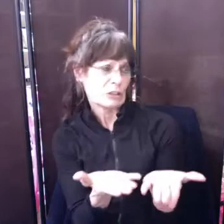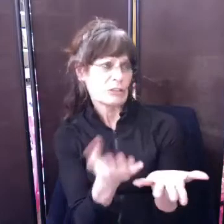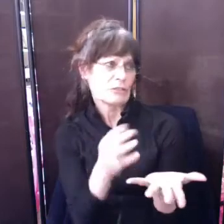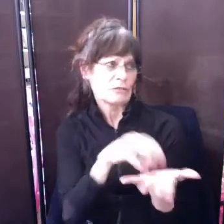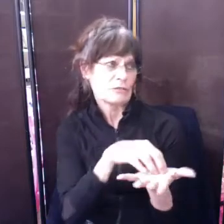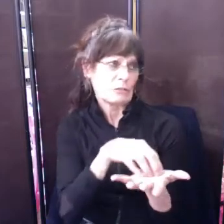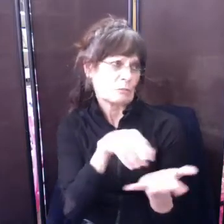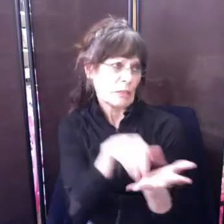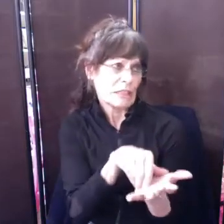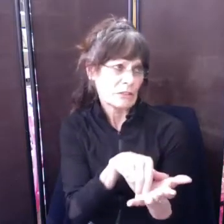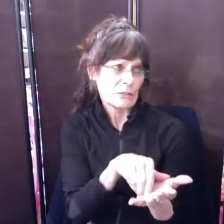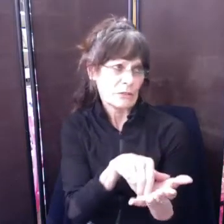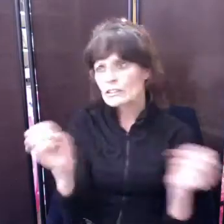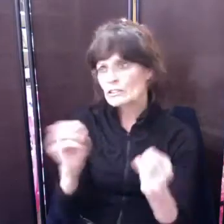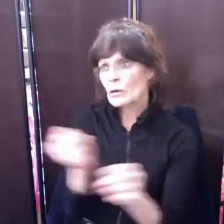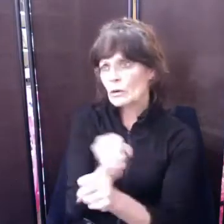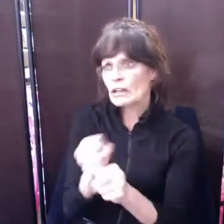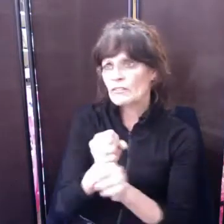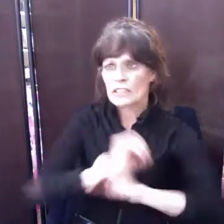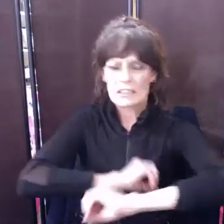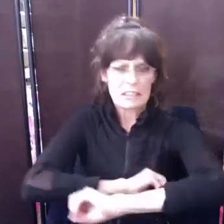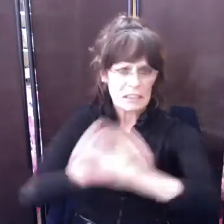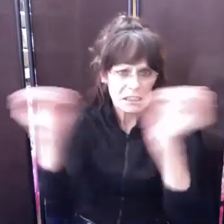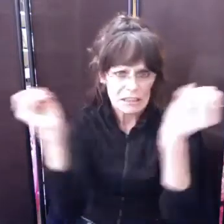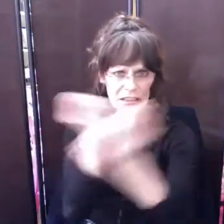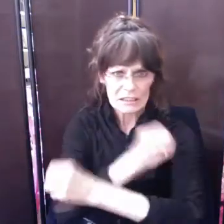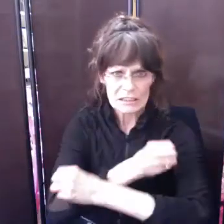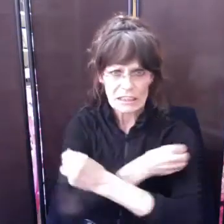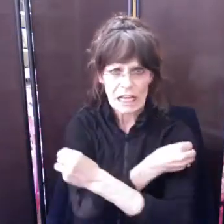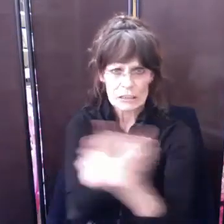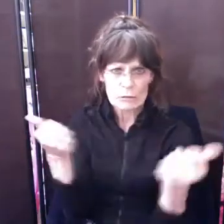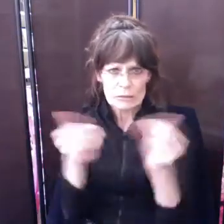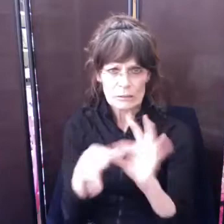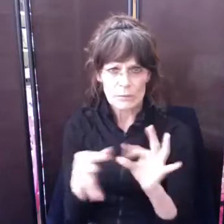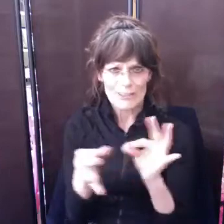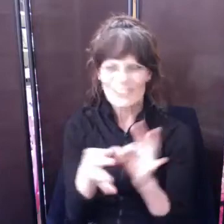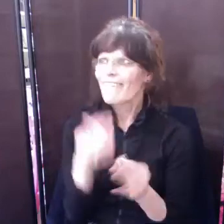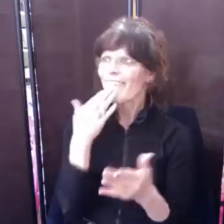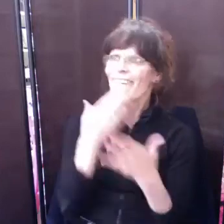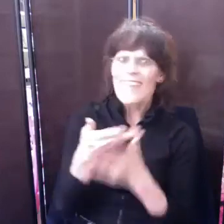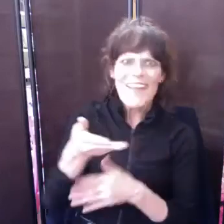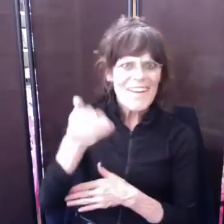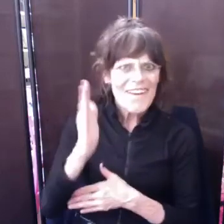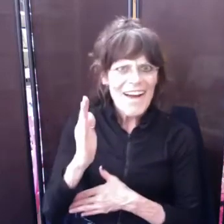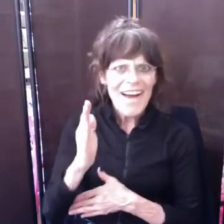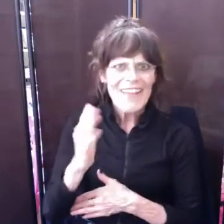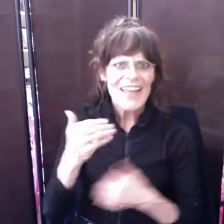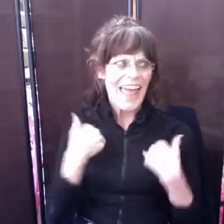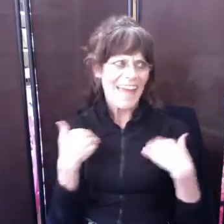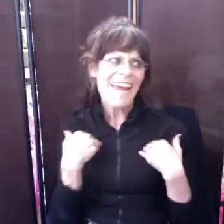any coffee, like nothing to dilute the message, you know. And I think, thank God there were meetings that had donuts, because I was poor and I